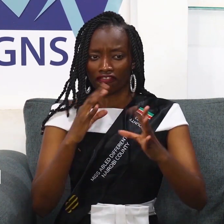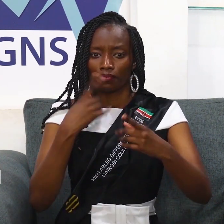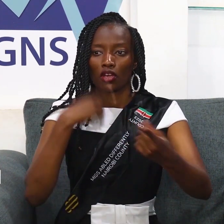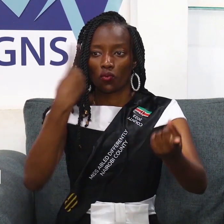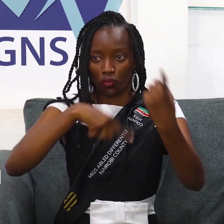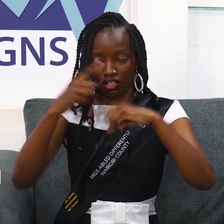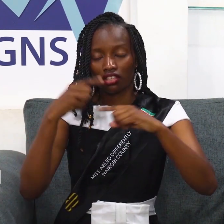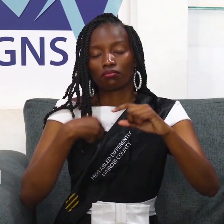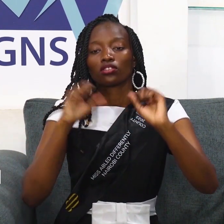So after I won,